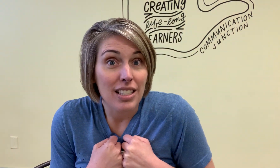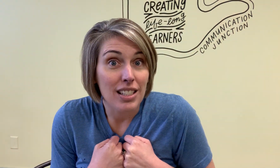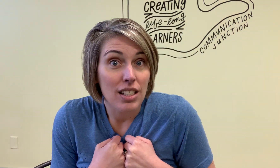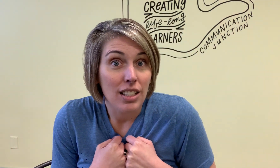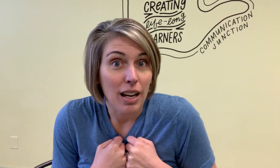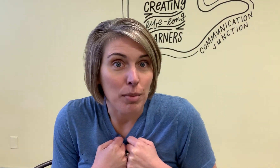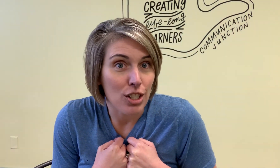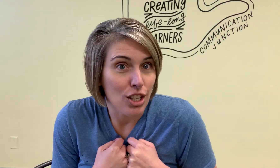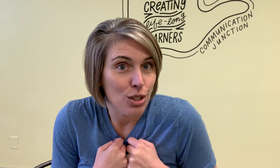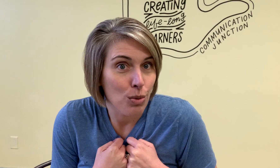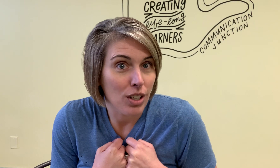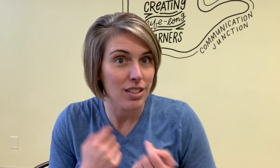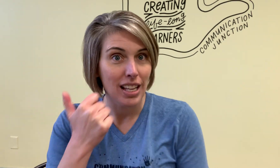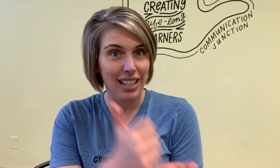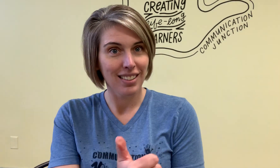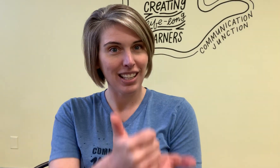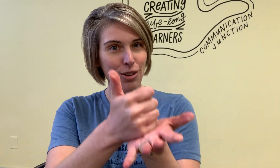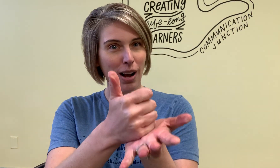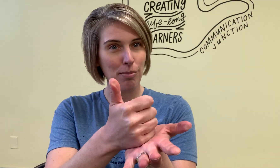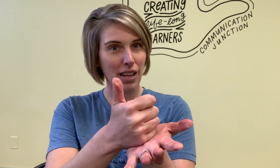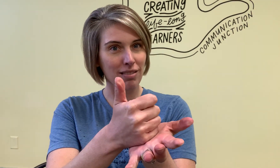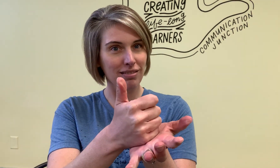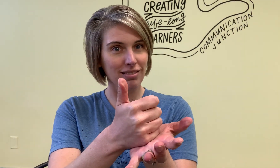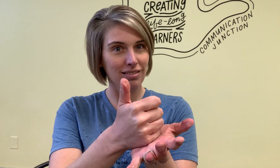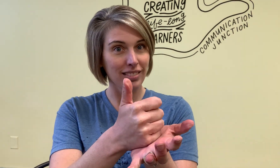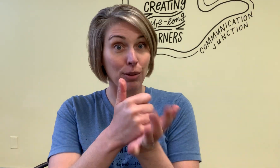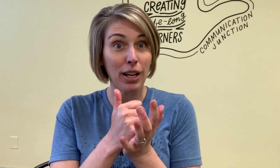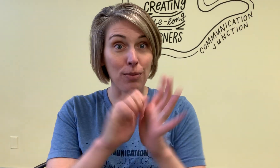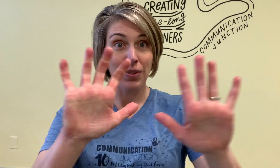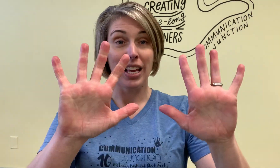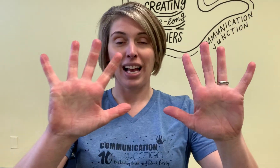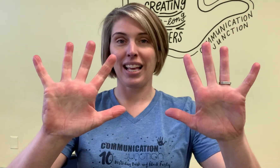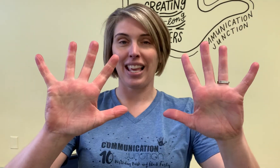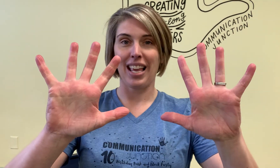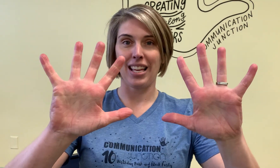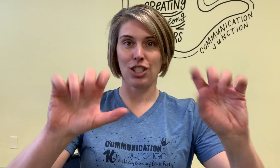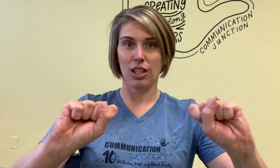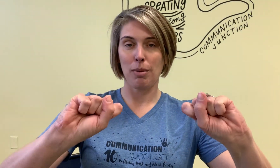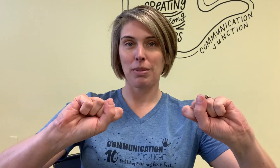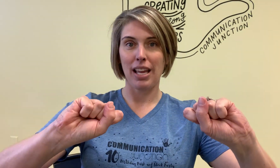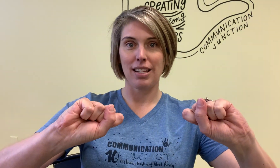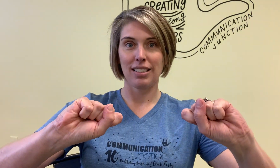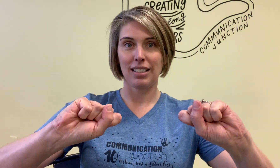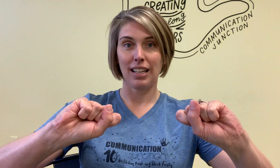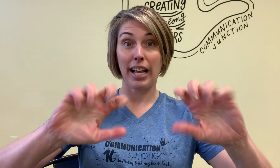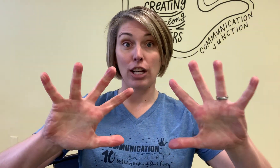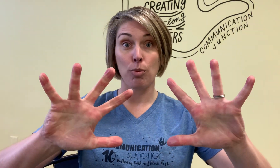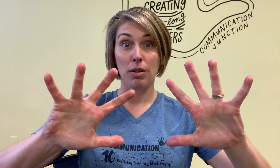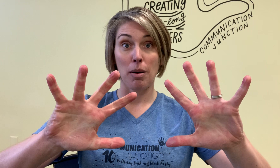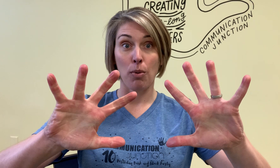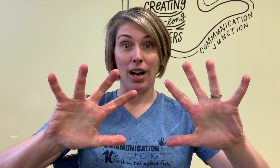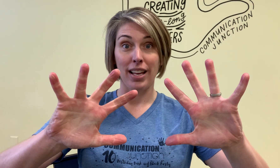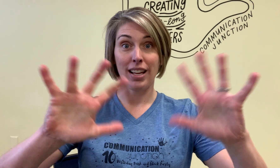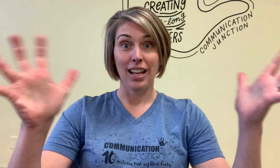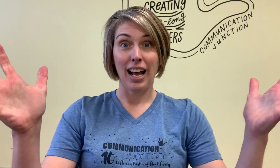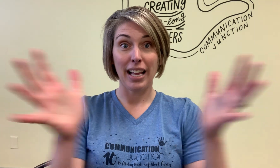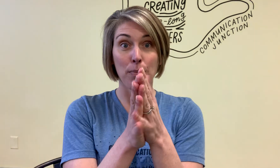things. I'm going to change the words. Can you help me? Here we go. I can shut them up tight. I can open them up wide. I can put